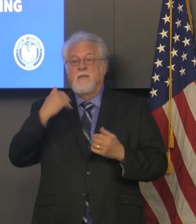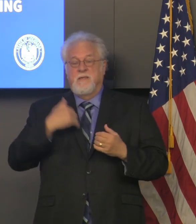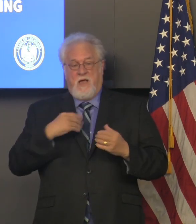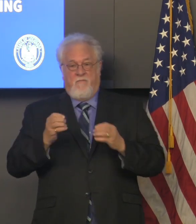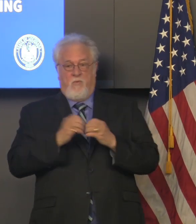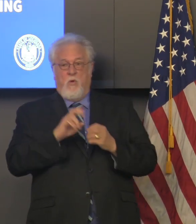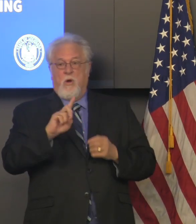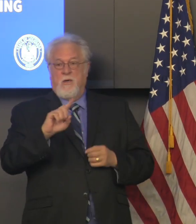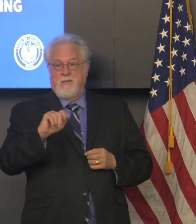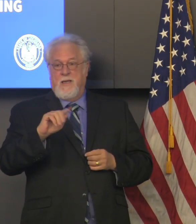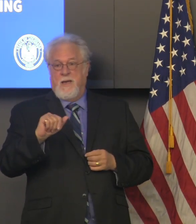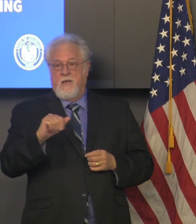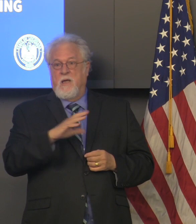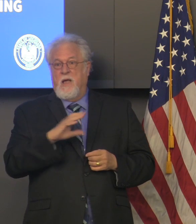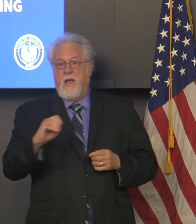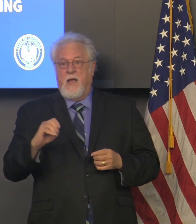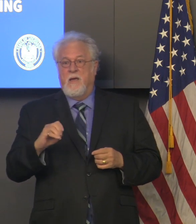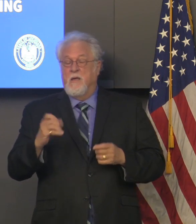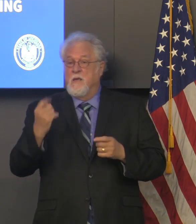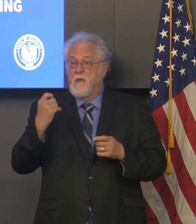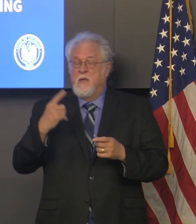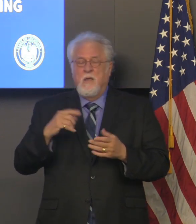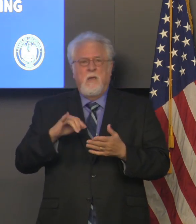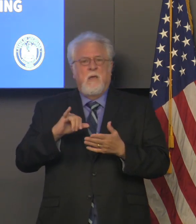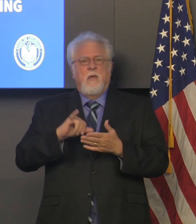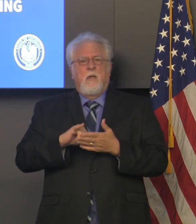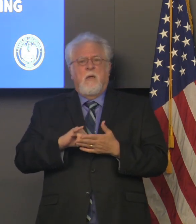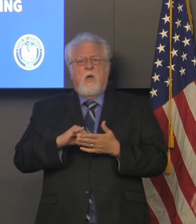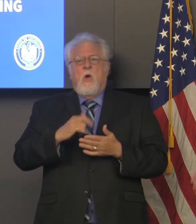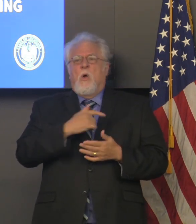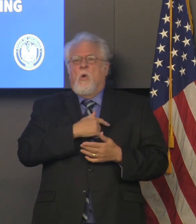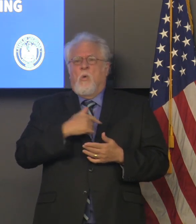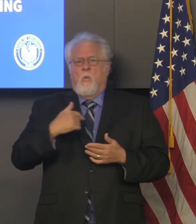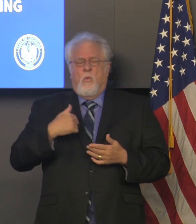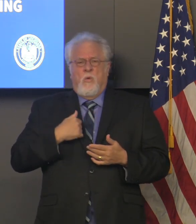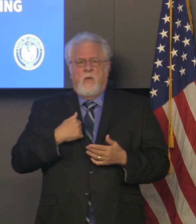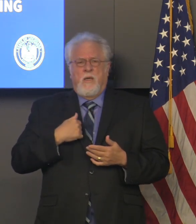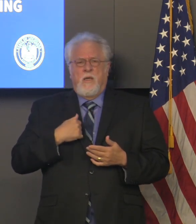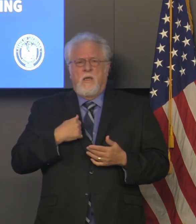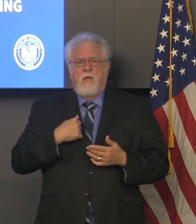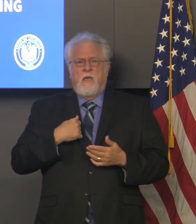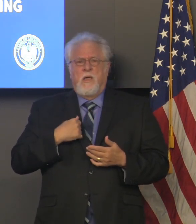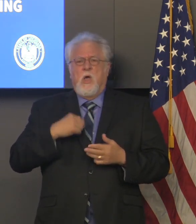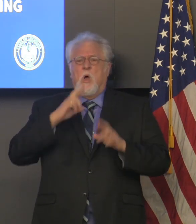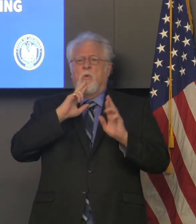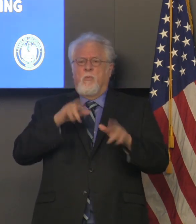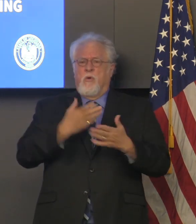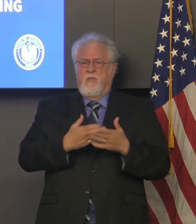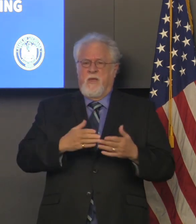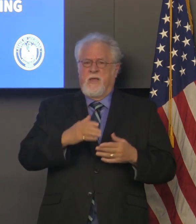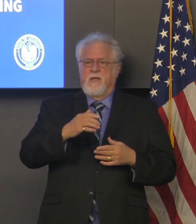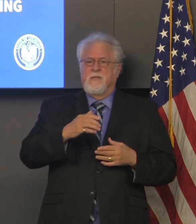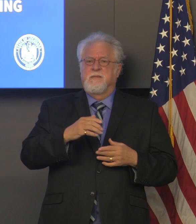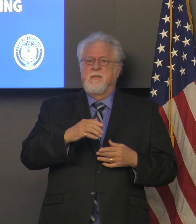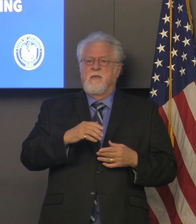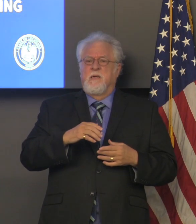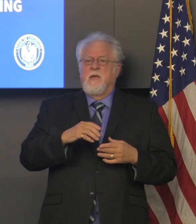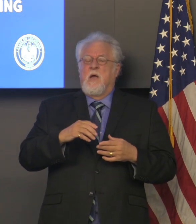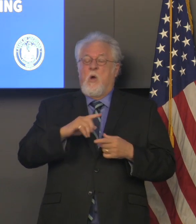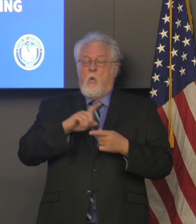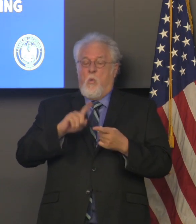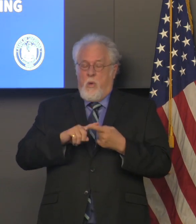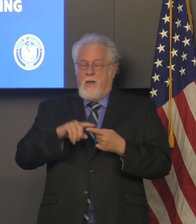additional data. And understand this too, we report things by date of specimen